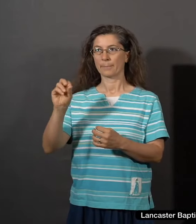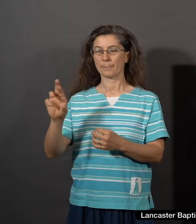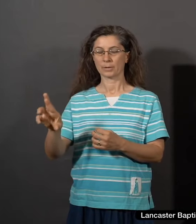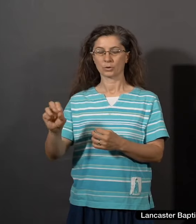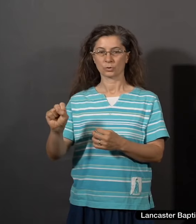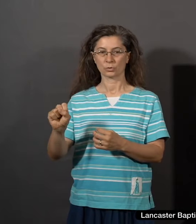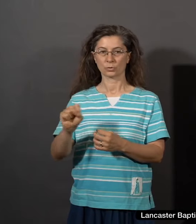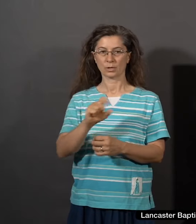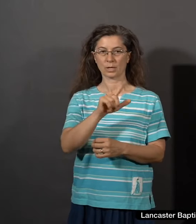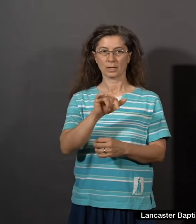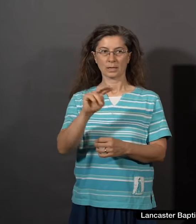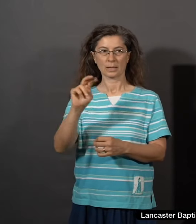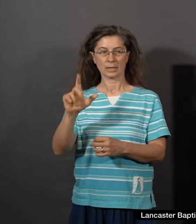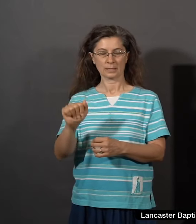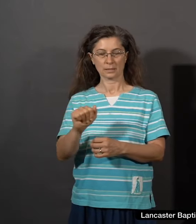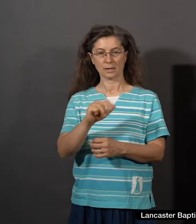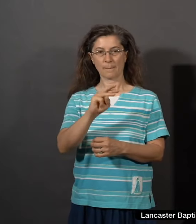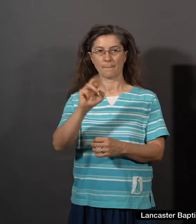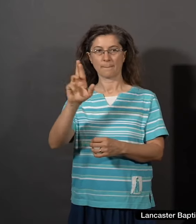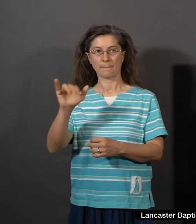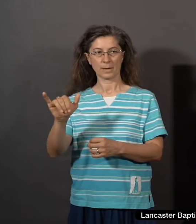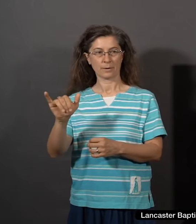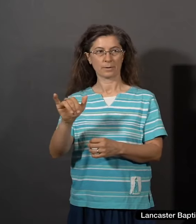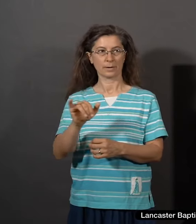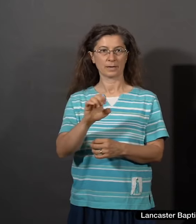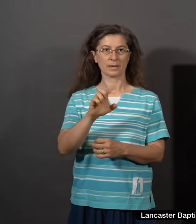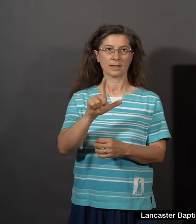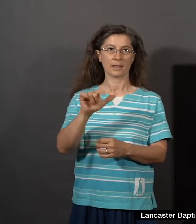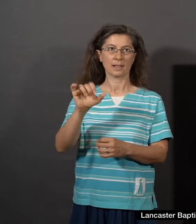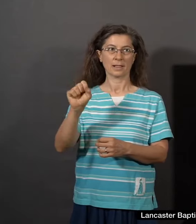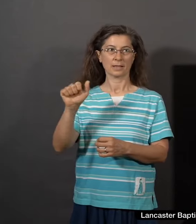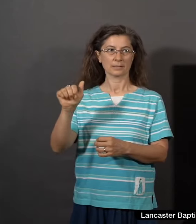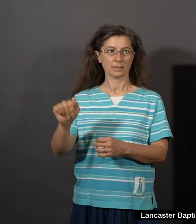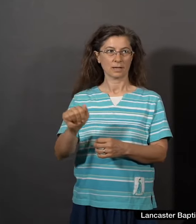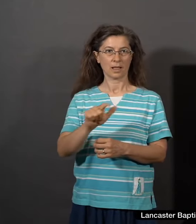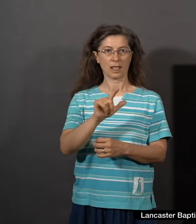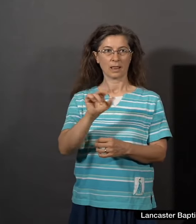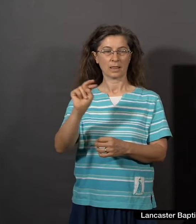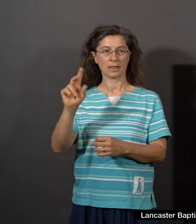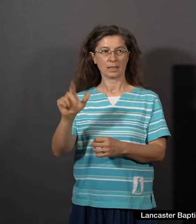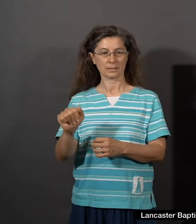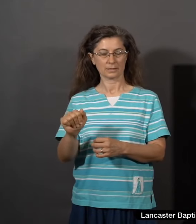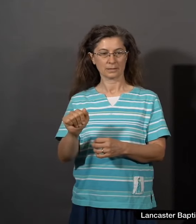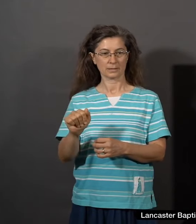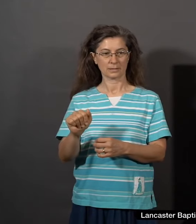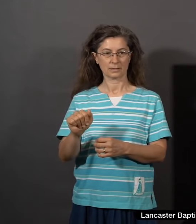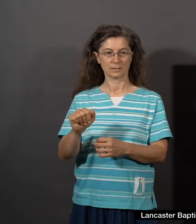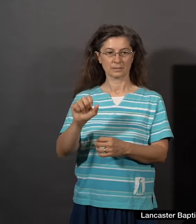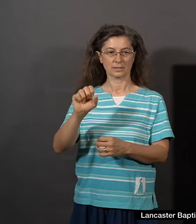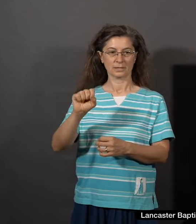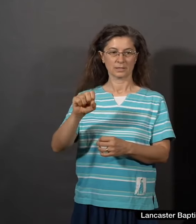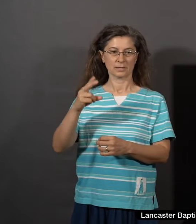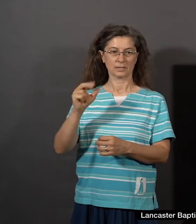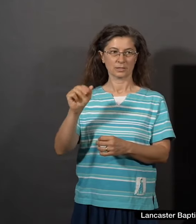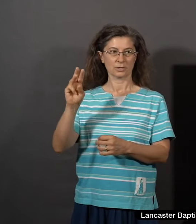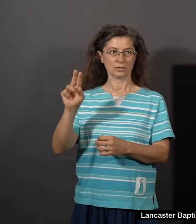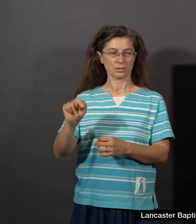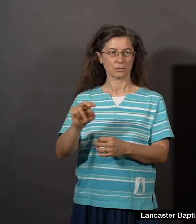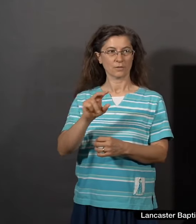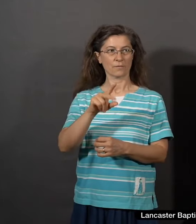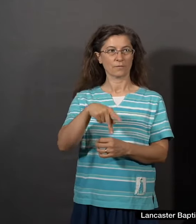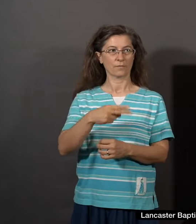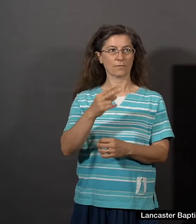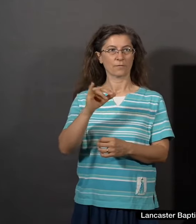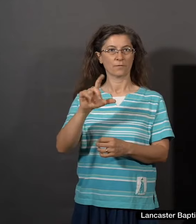to linda to mary to elisa linda i want to say hi to sean to phyllis